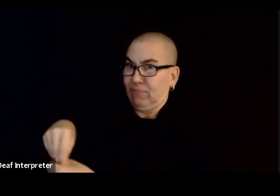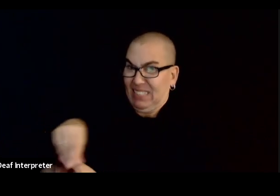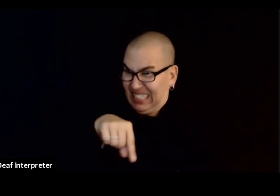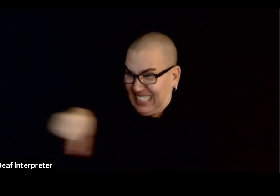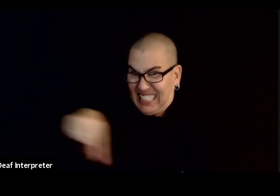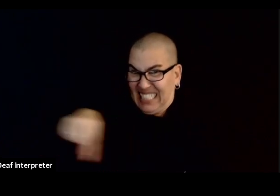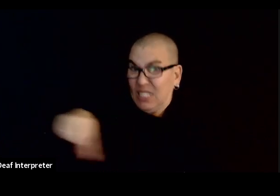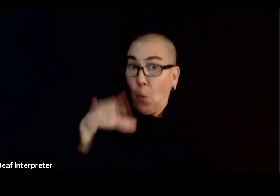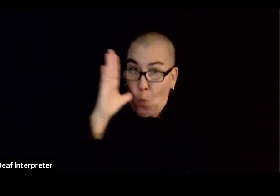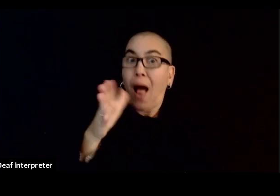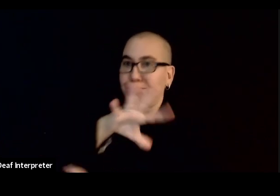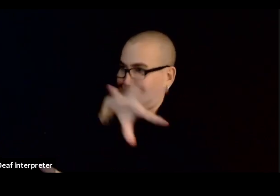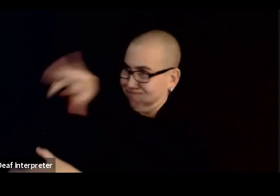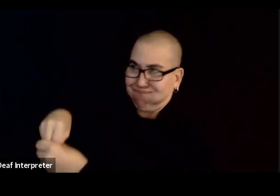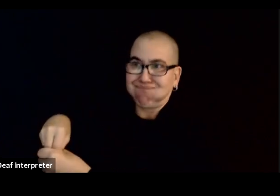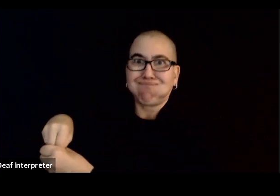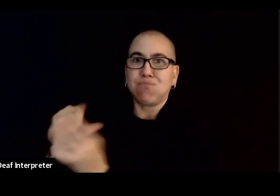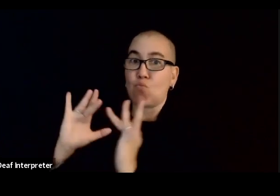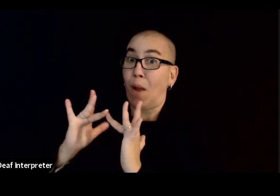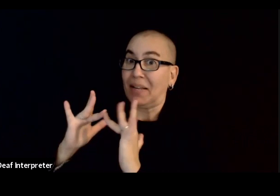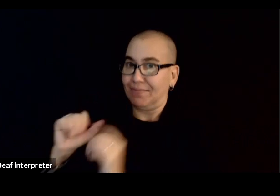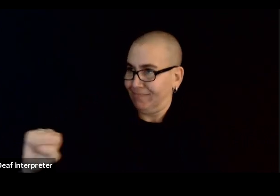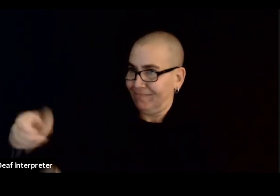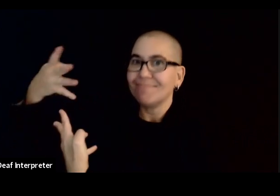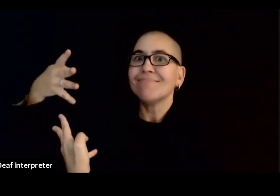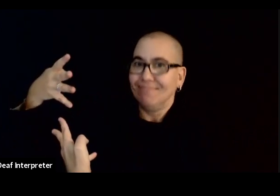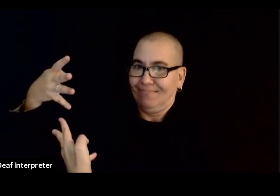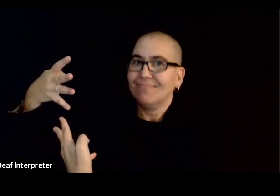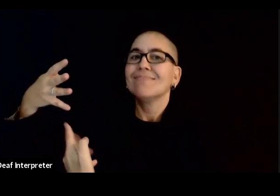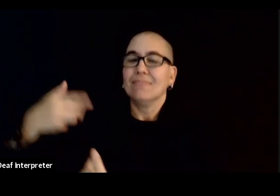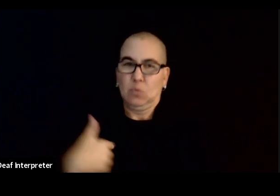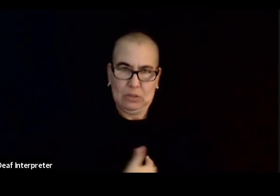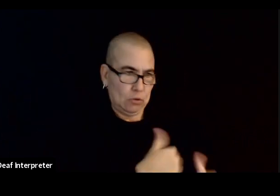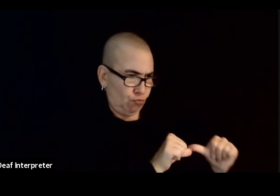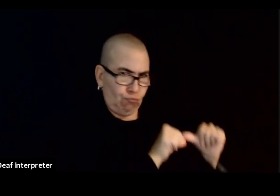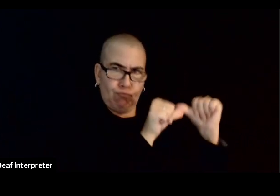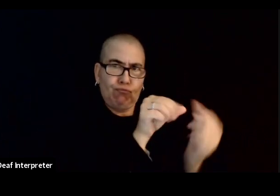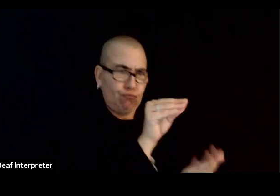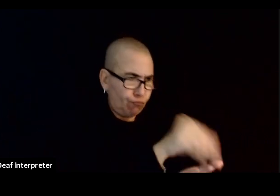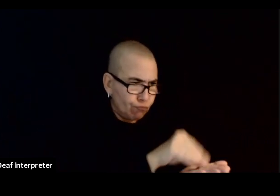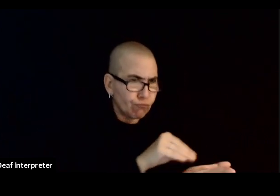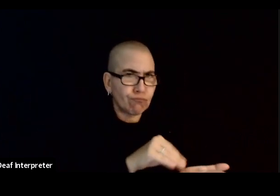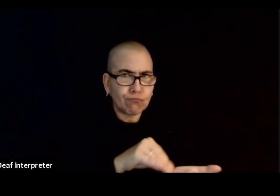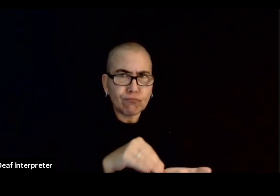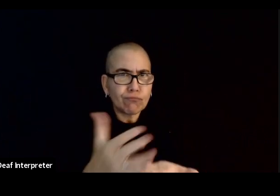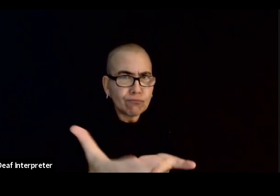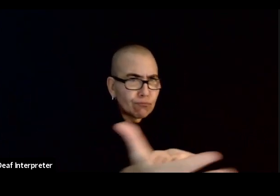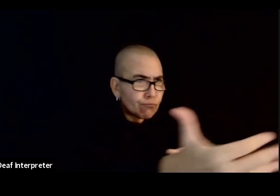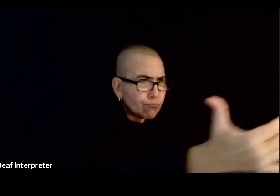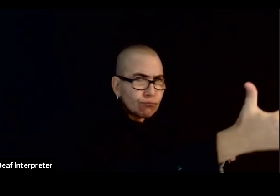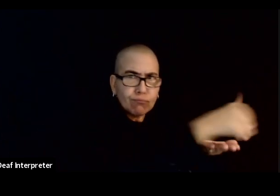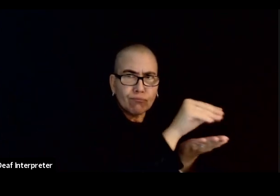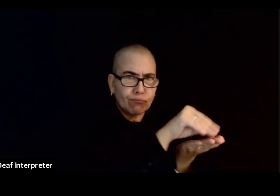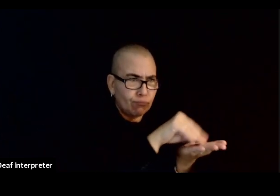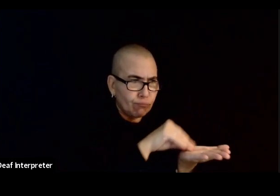what's happening in our institutions of higher education, and so that will also be going on the website